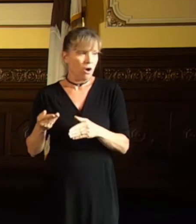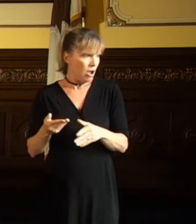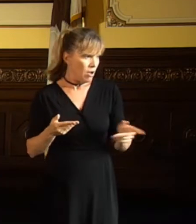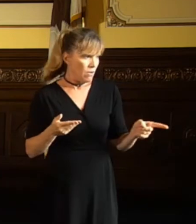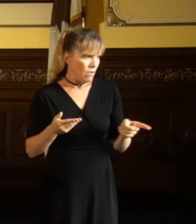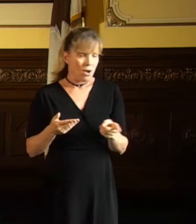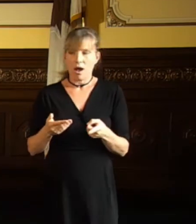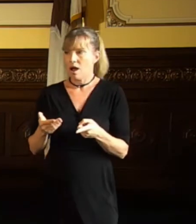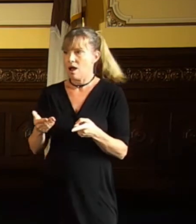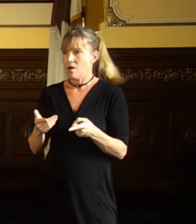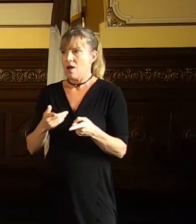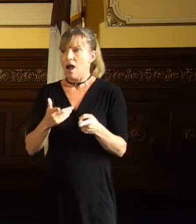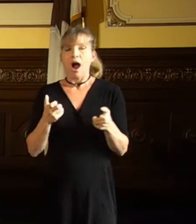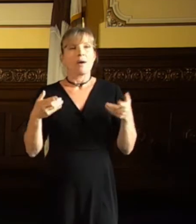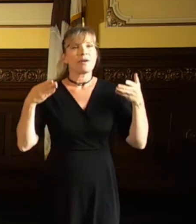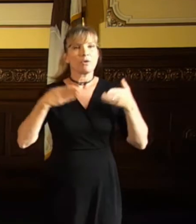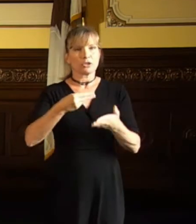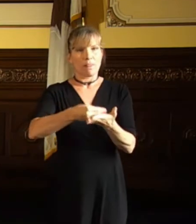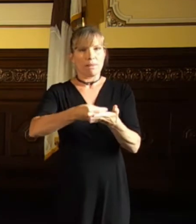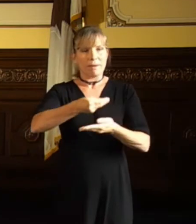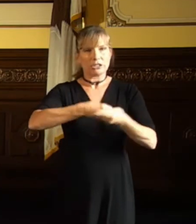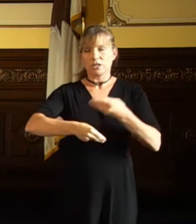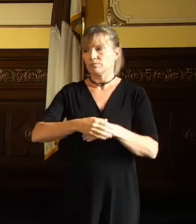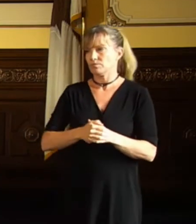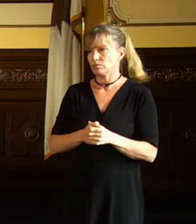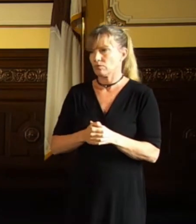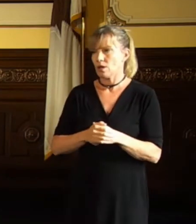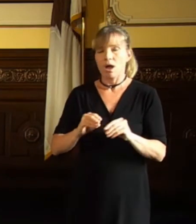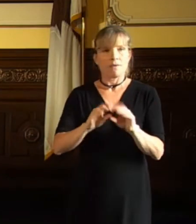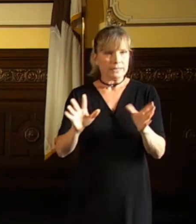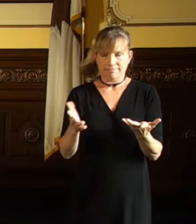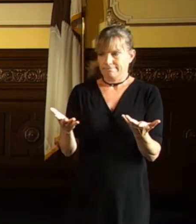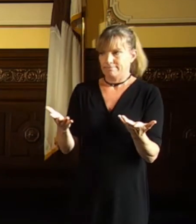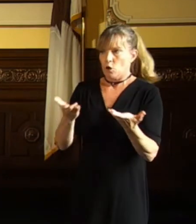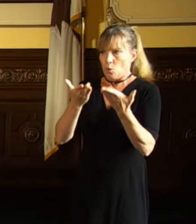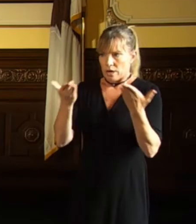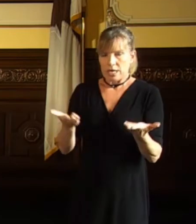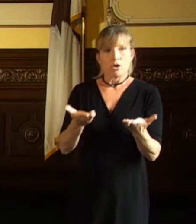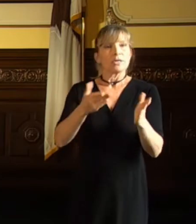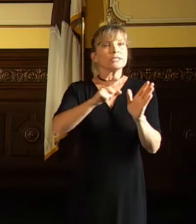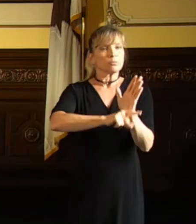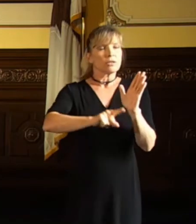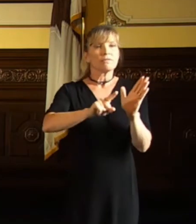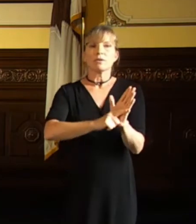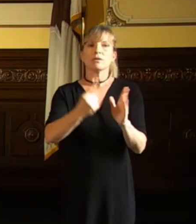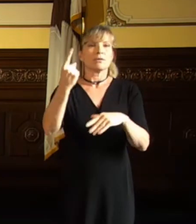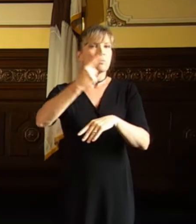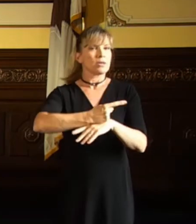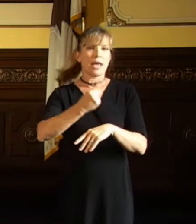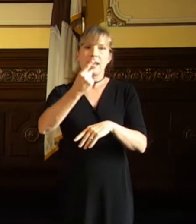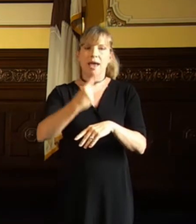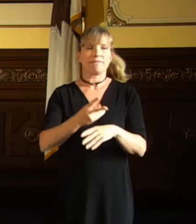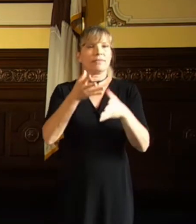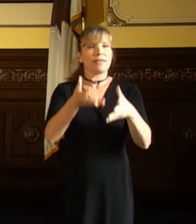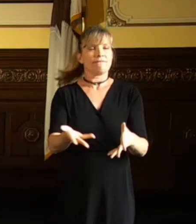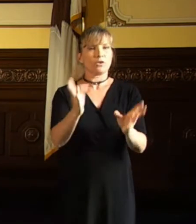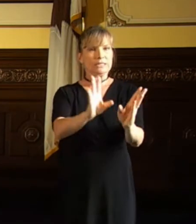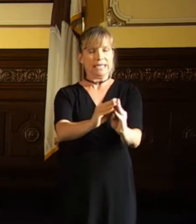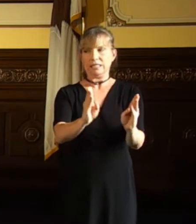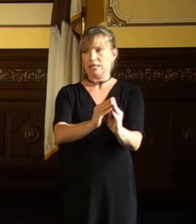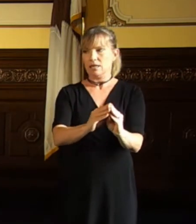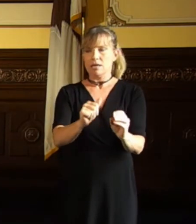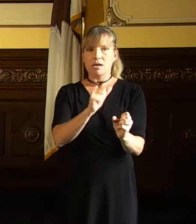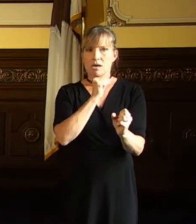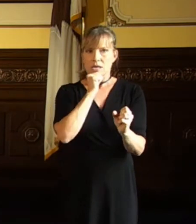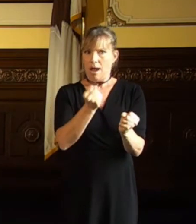Greg, would like to focus on the budget. Yes. And Oh, yeah. that would be, obviously, we are here in Springfield, a day and a half left of session, and not